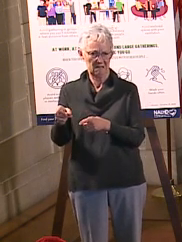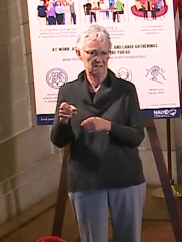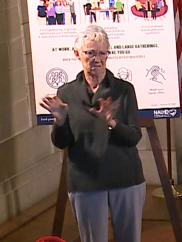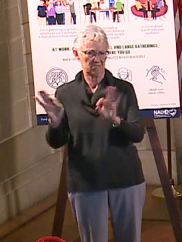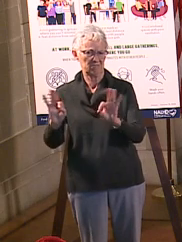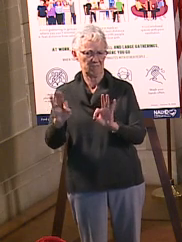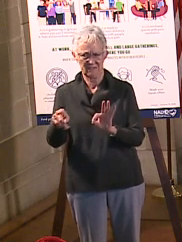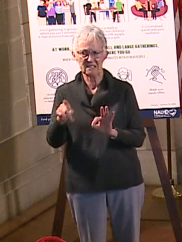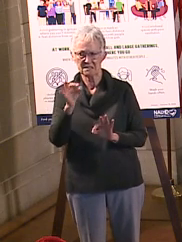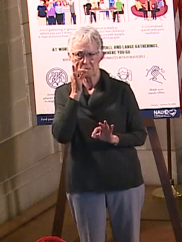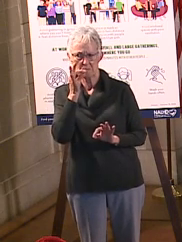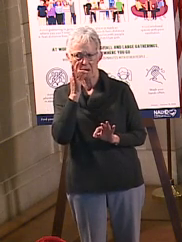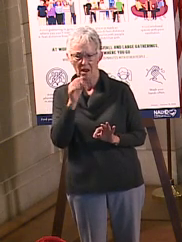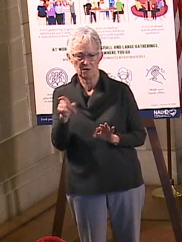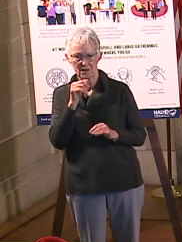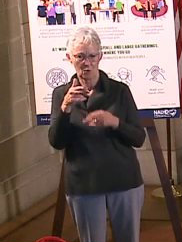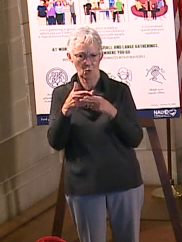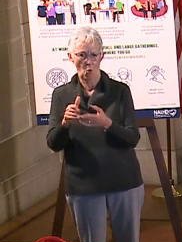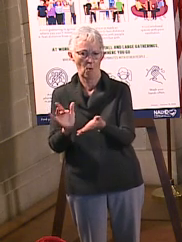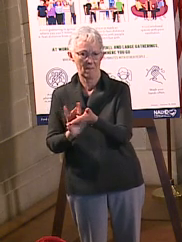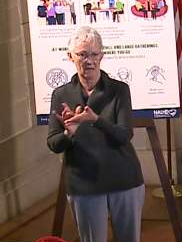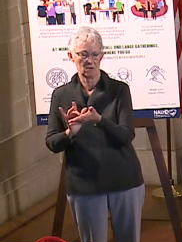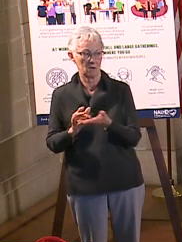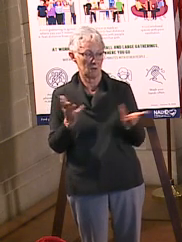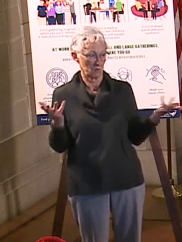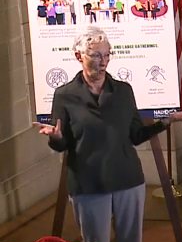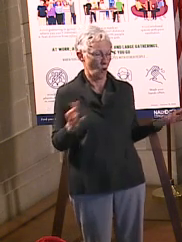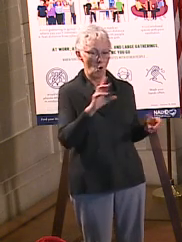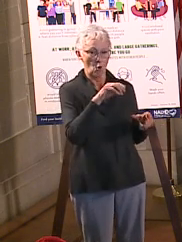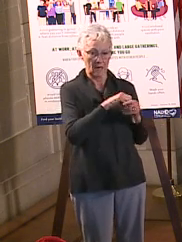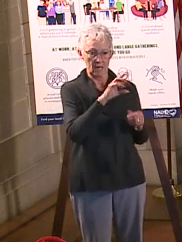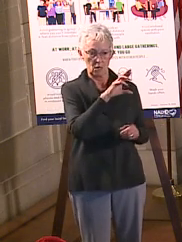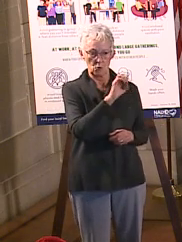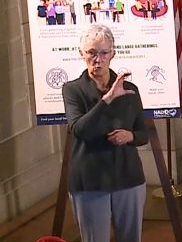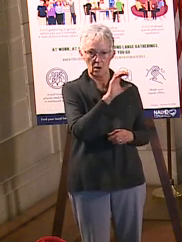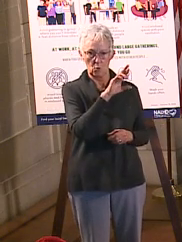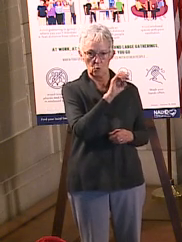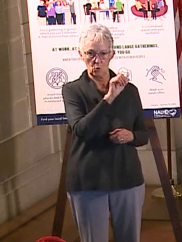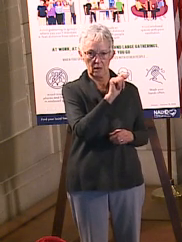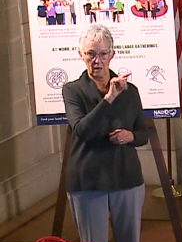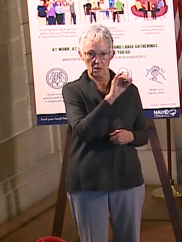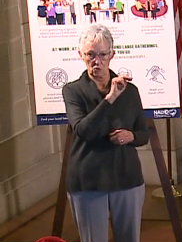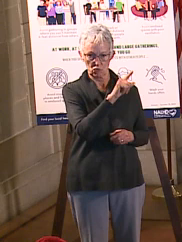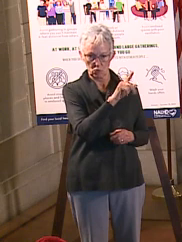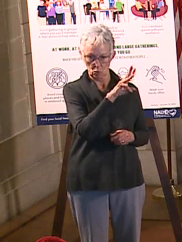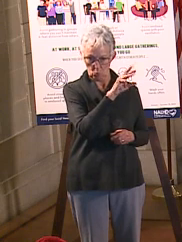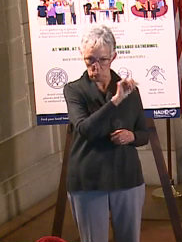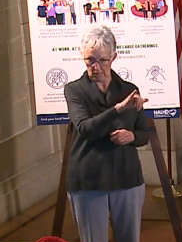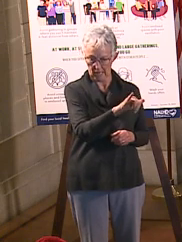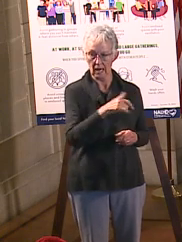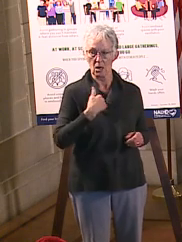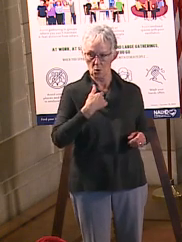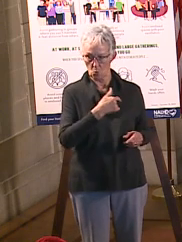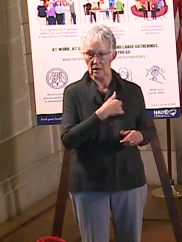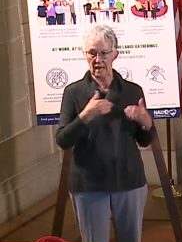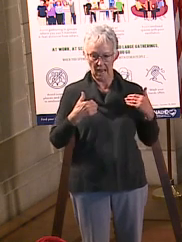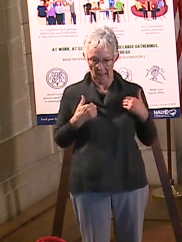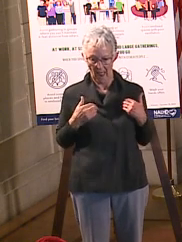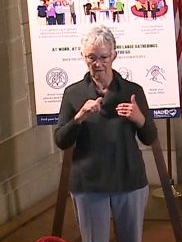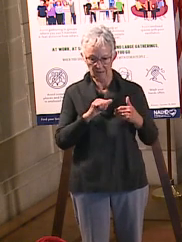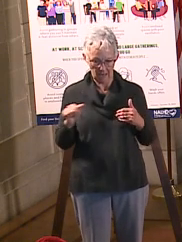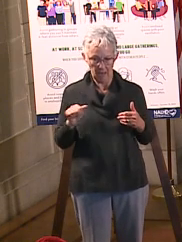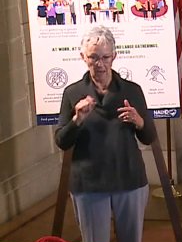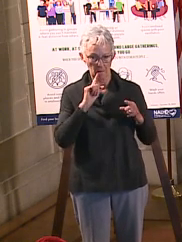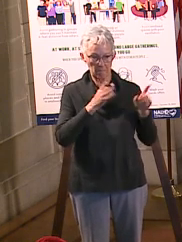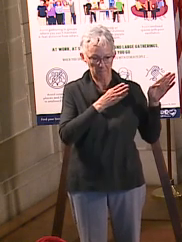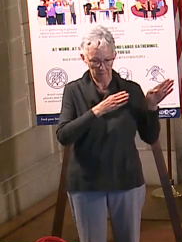make it available in a recreational way. So we have a methodology for drugs becoming safe and effective and being legal,